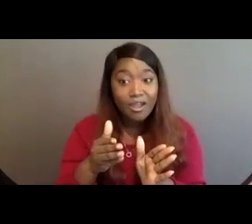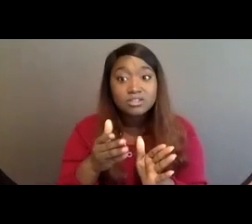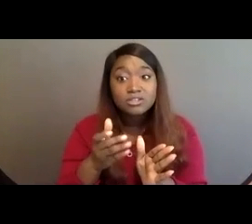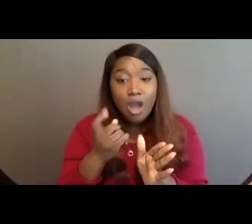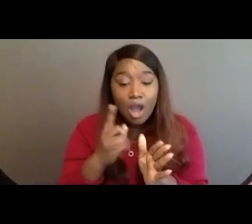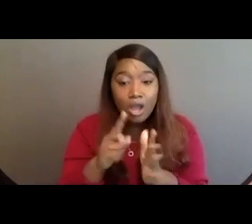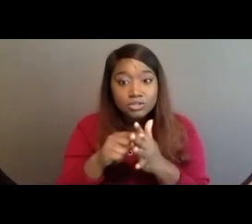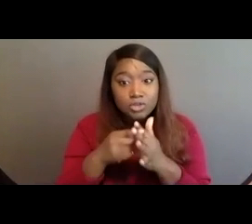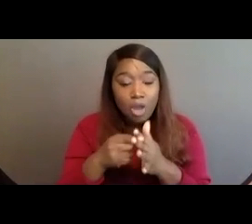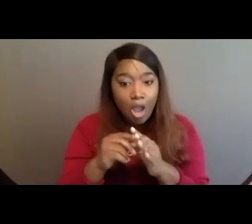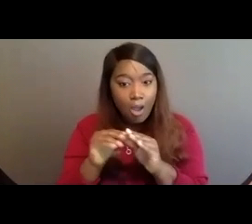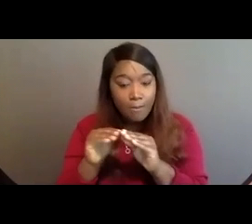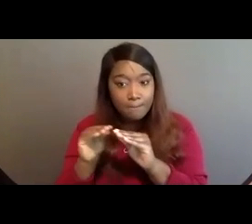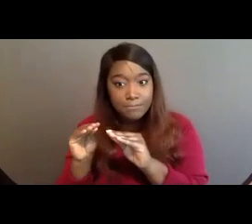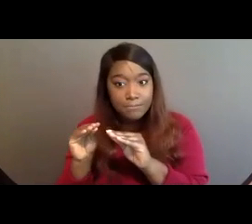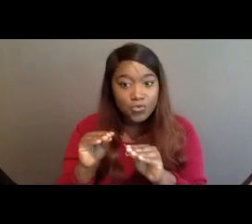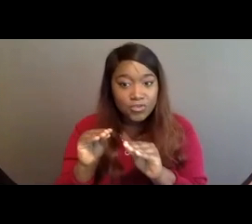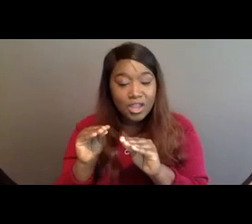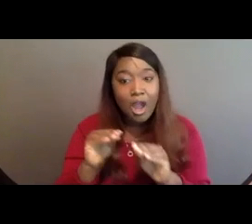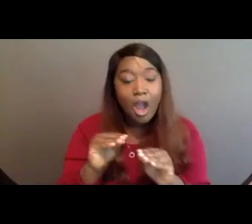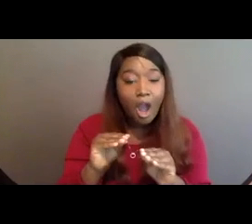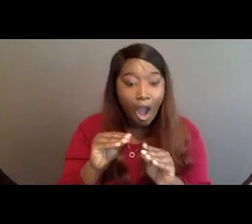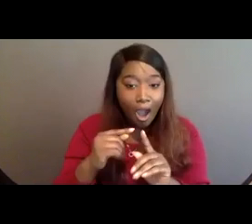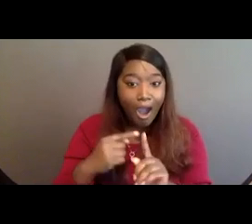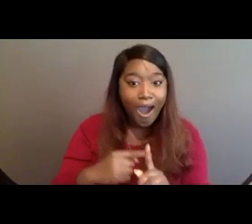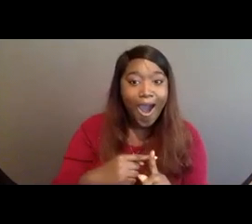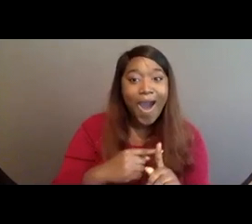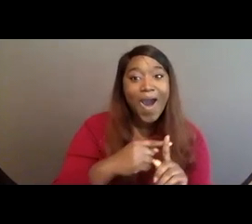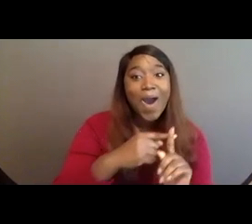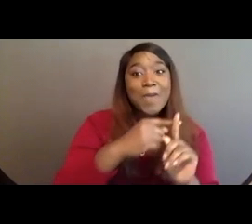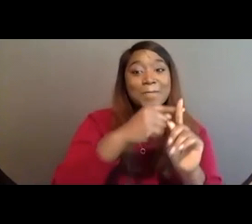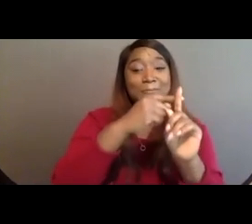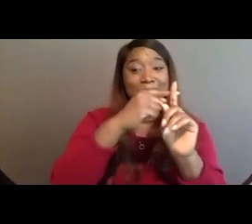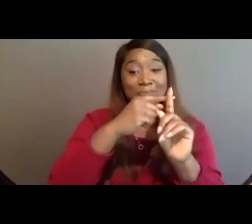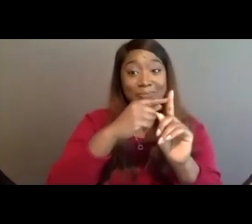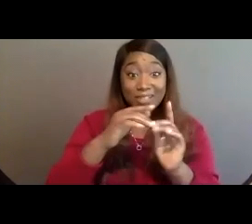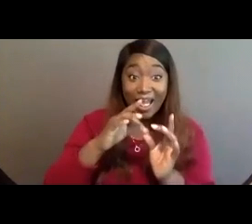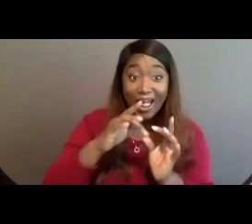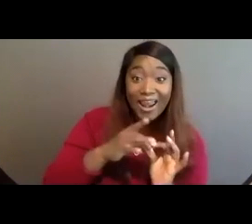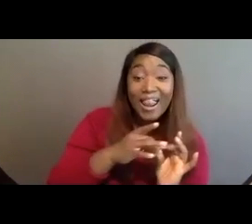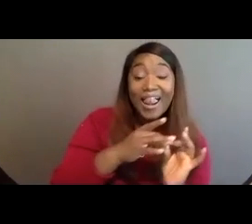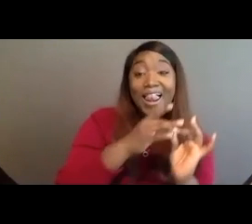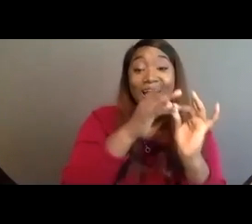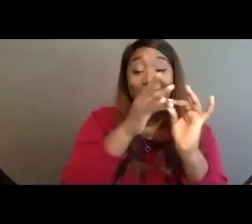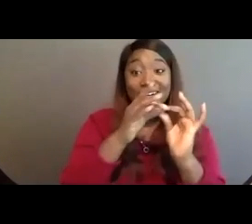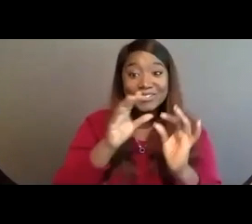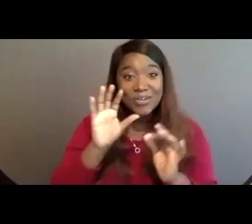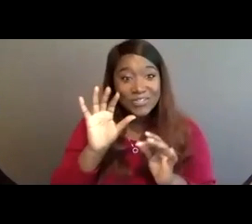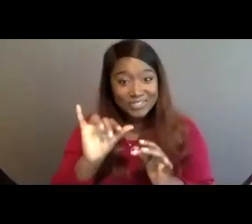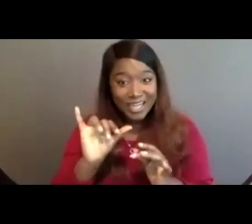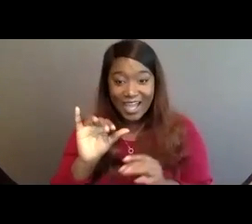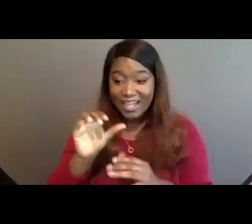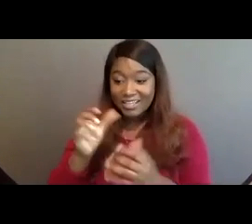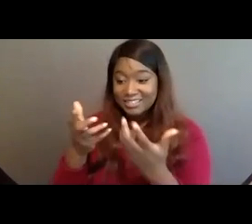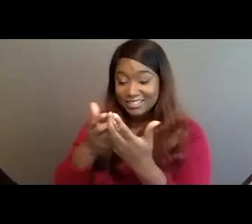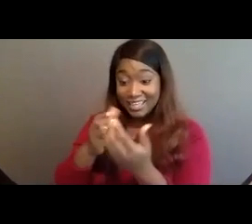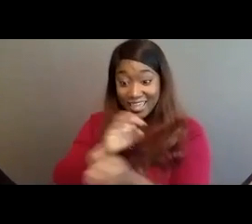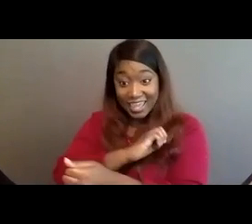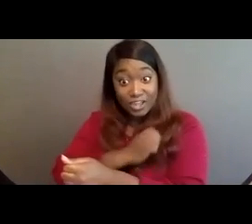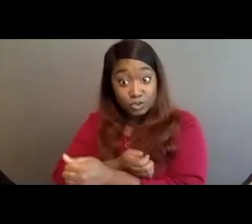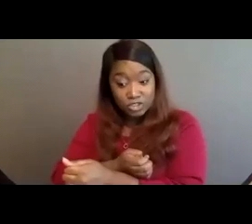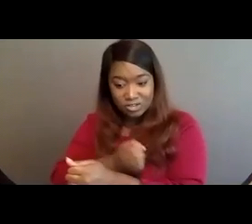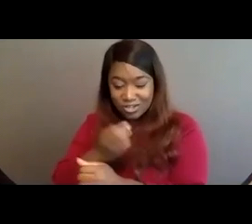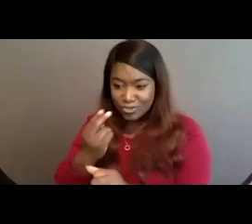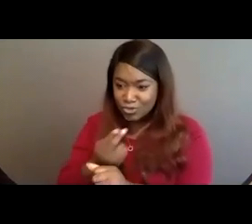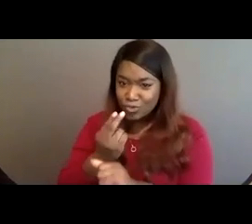moving towards the upside, right? The idea that we can sort of take that sinking energy and not let it just go